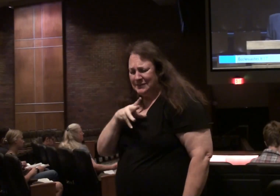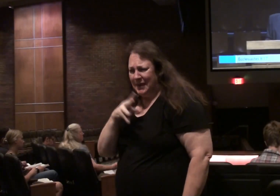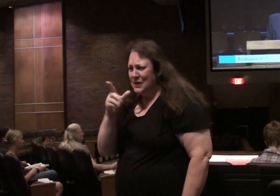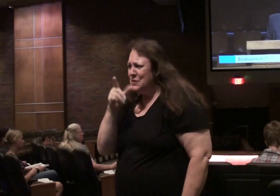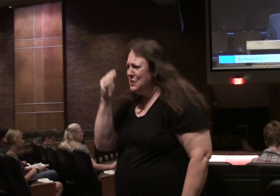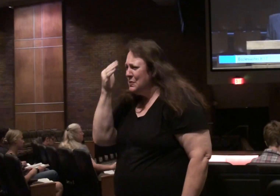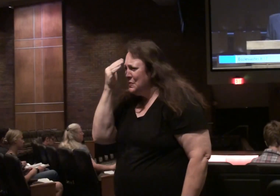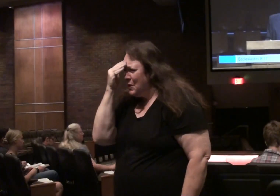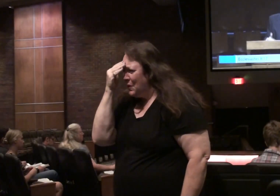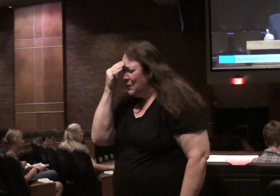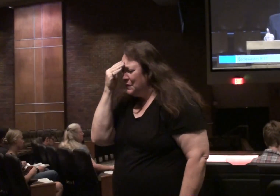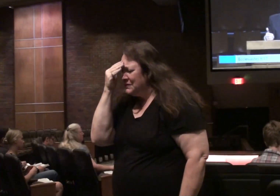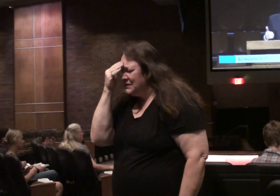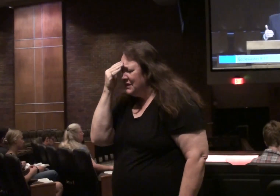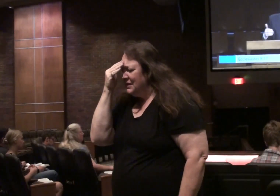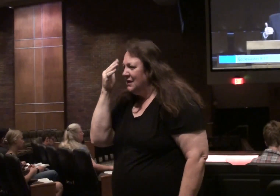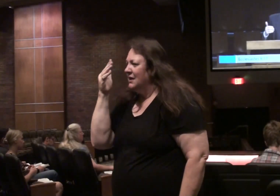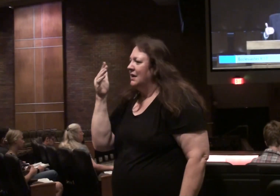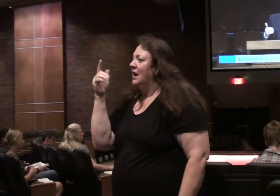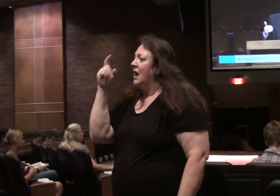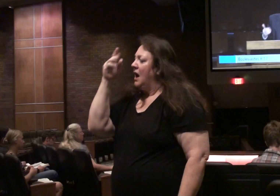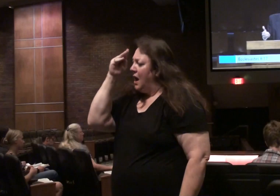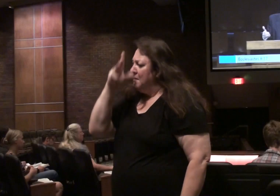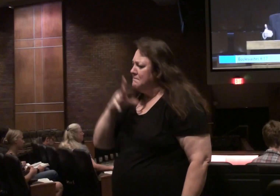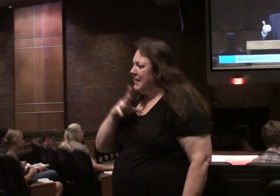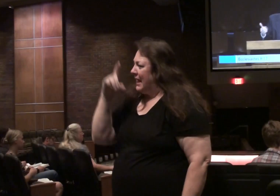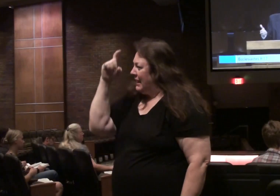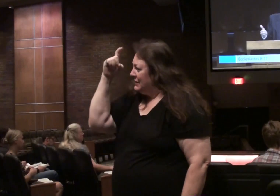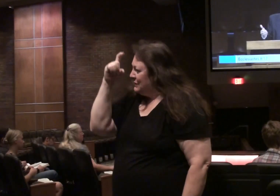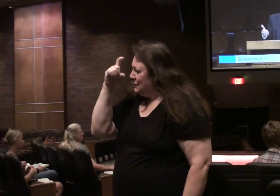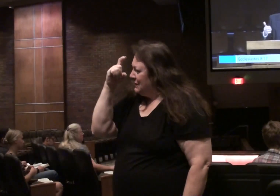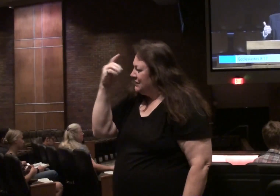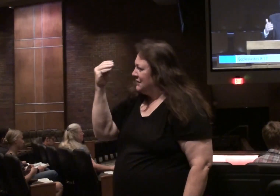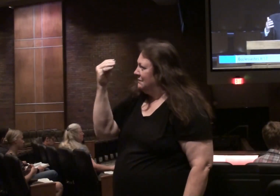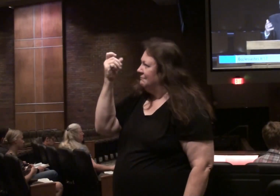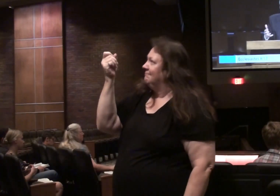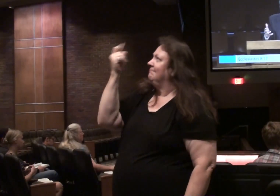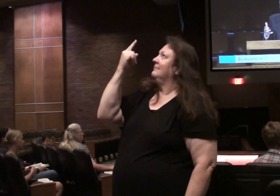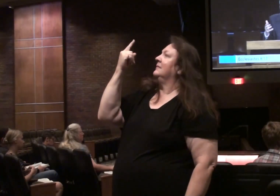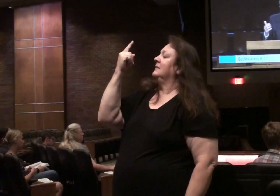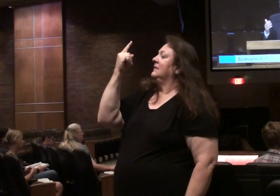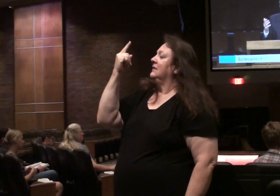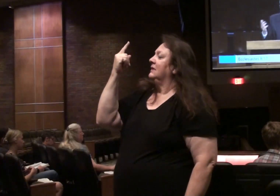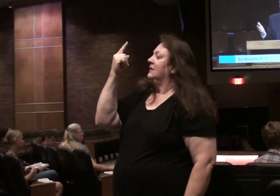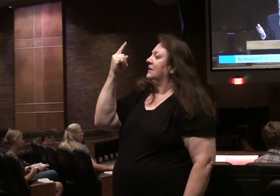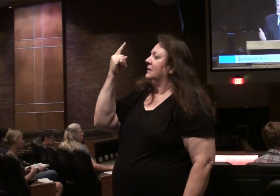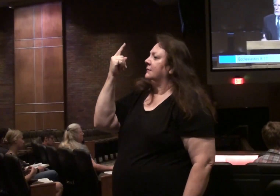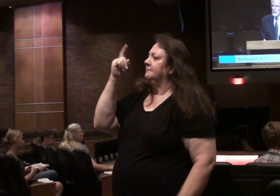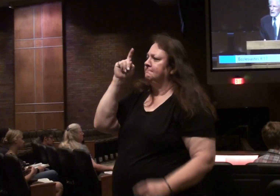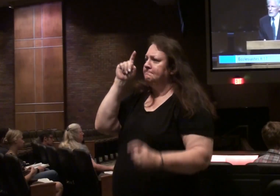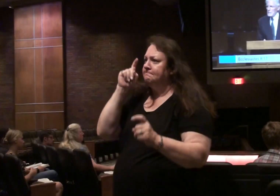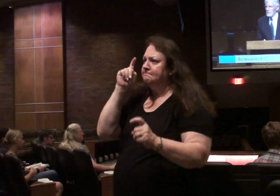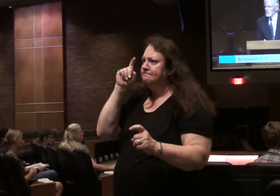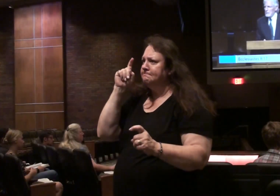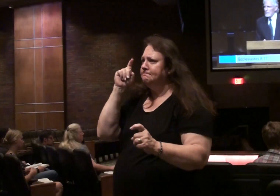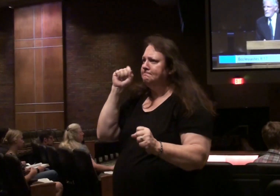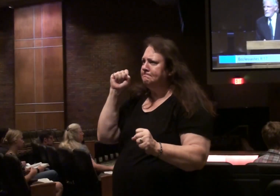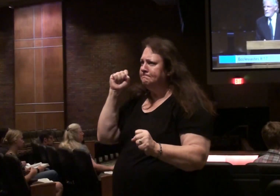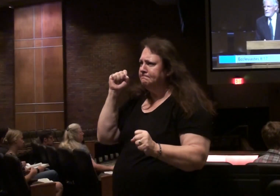the interpretation of a matter? A man's wisdom illumines him, causes his stern face to